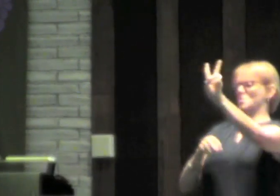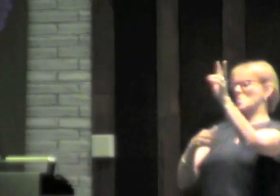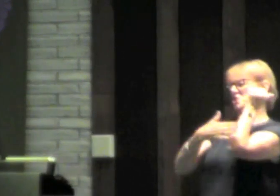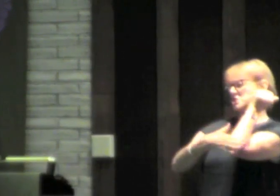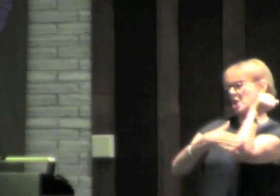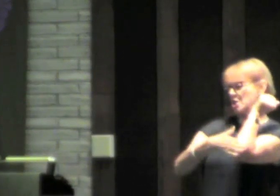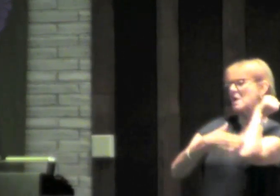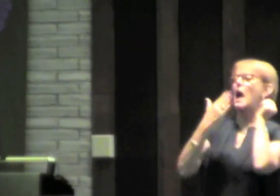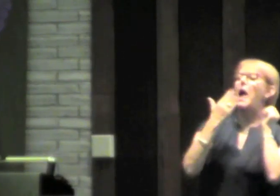some biblical